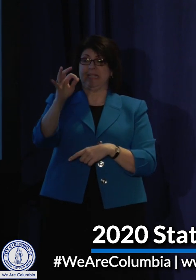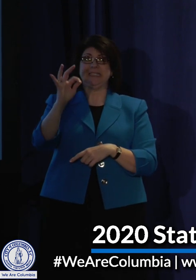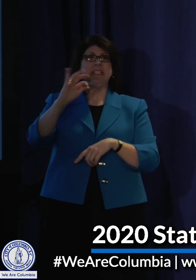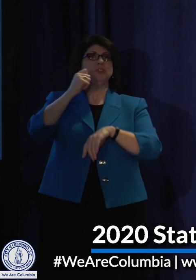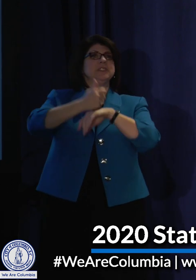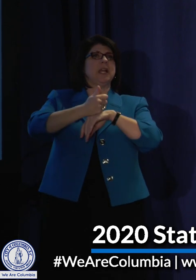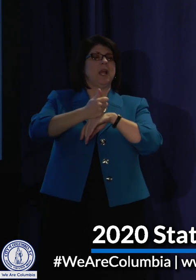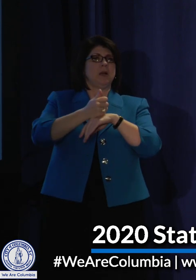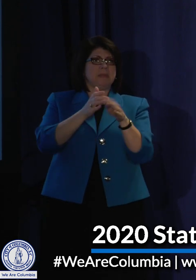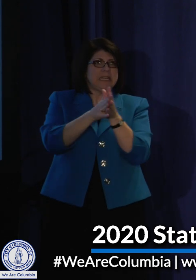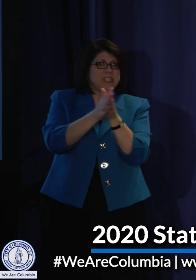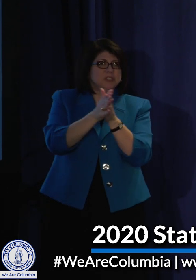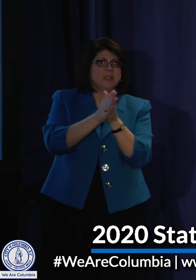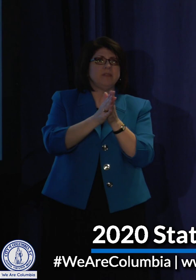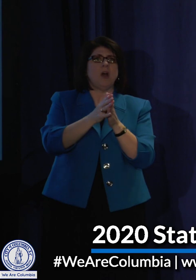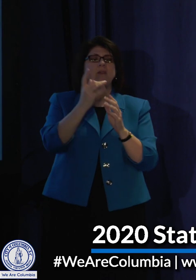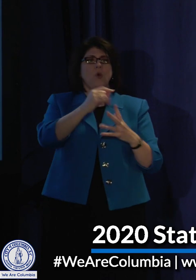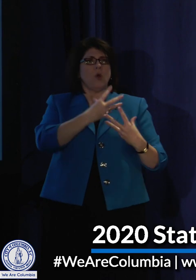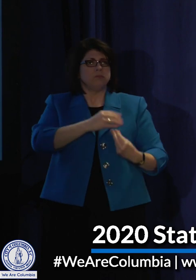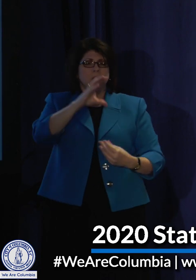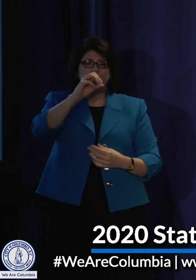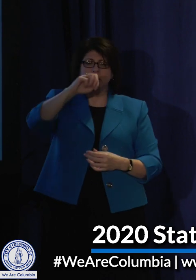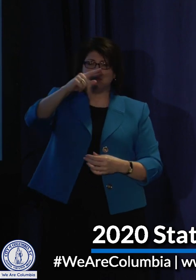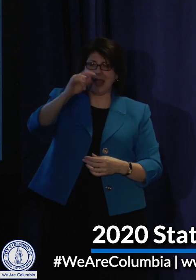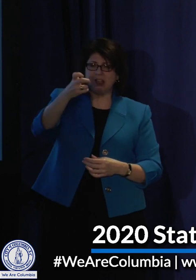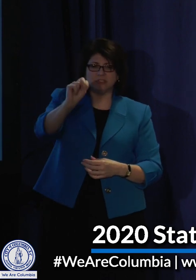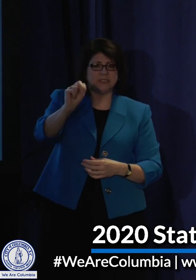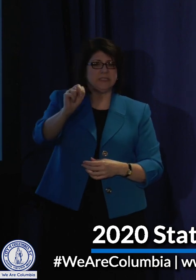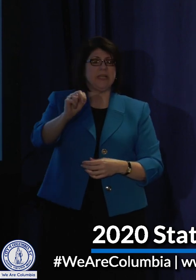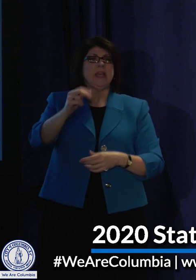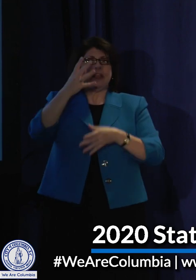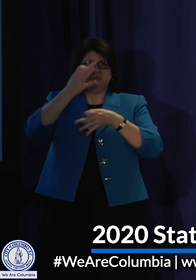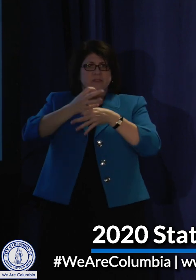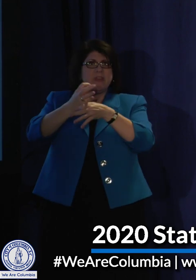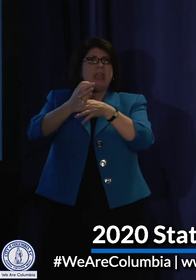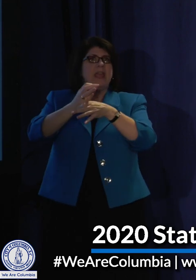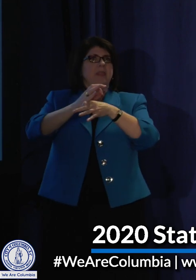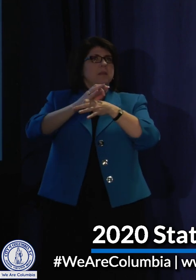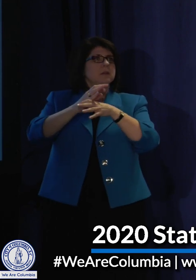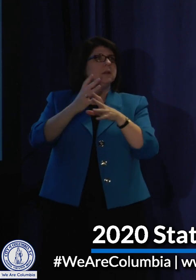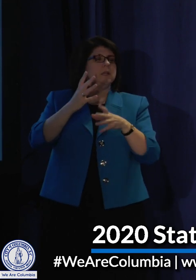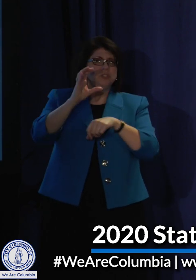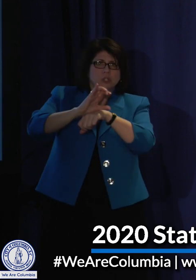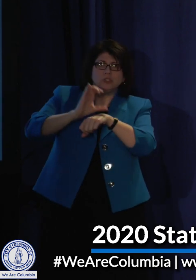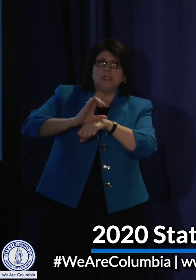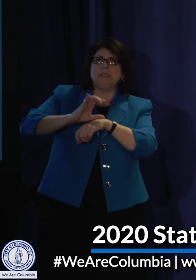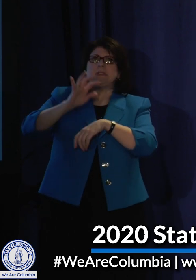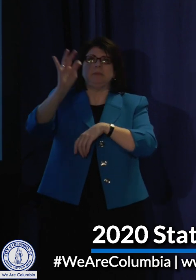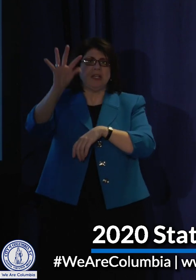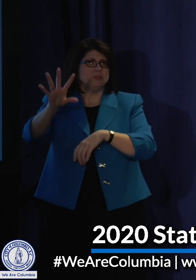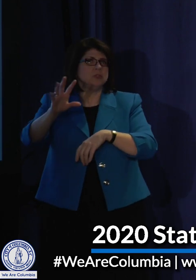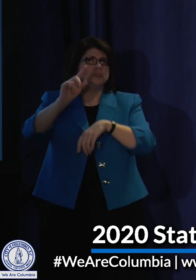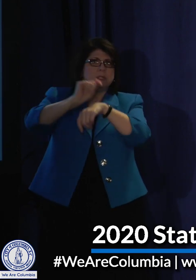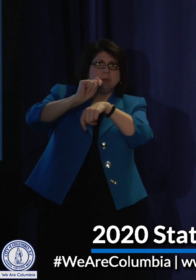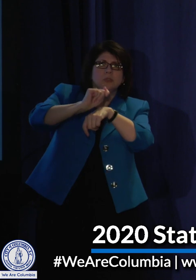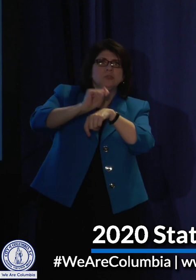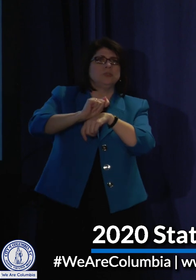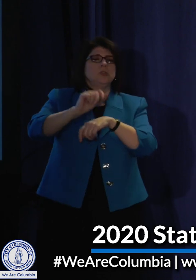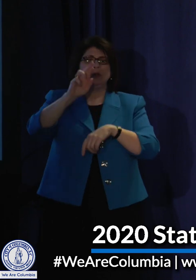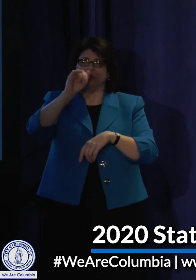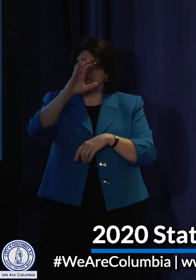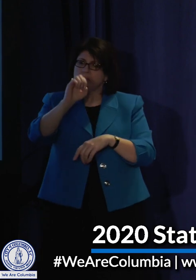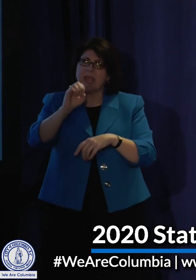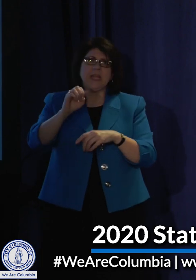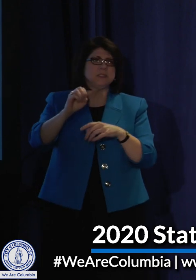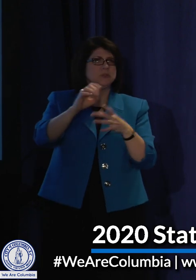compassion and inclusion. This group of faith-based and community leaders has conducted interactive sessions around race relations. There's still